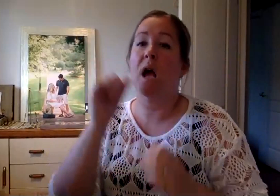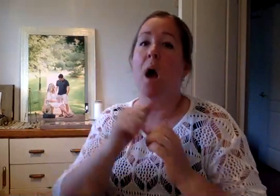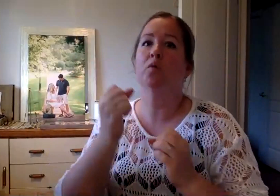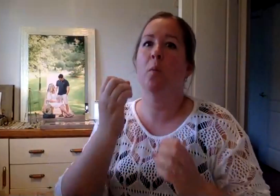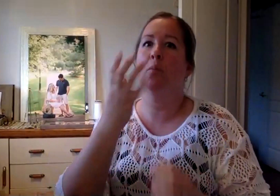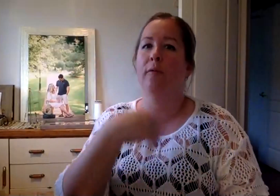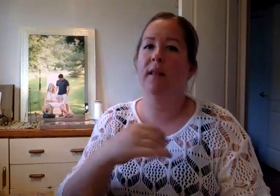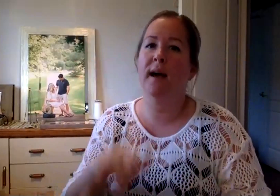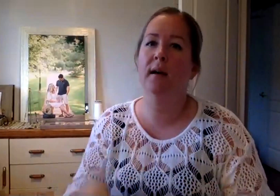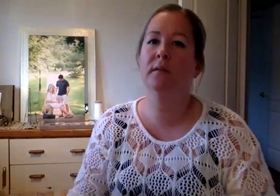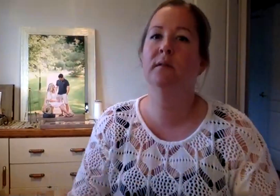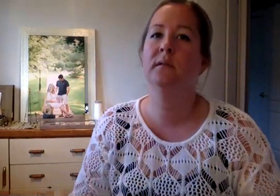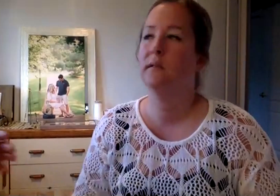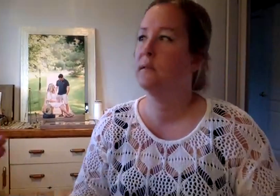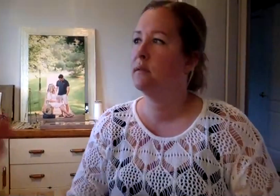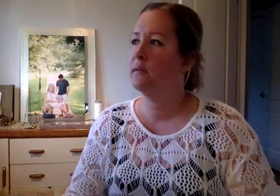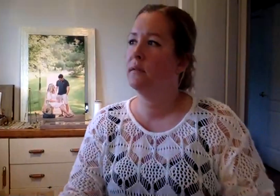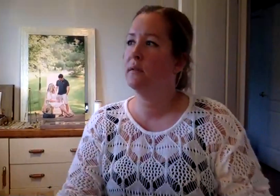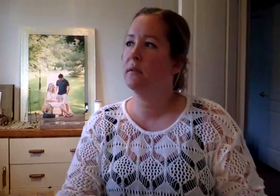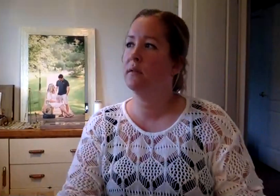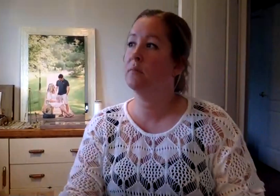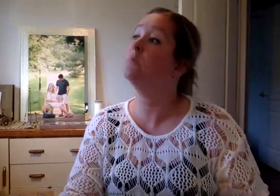well. You have no idea.